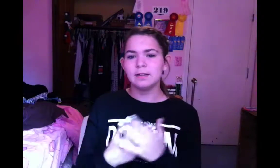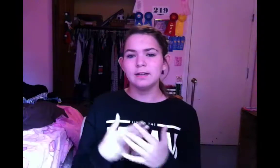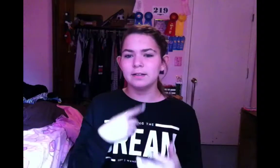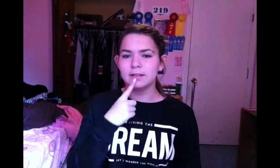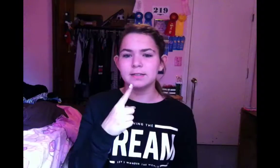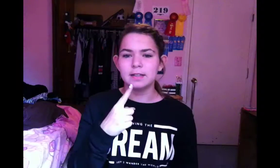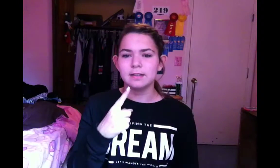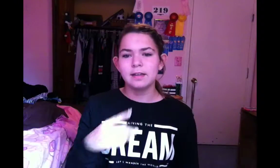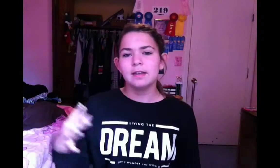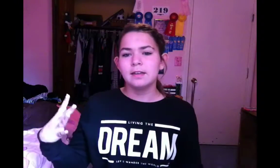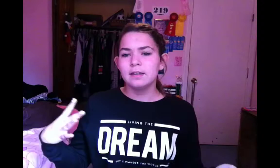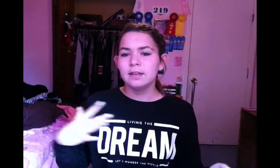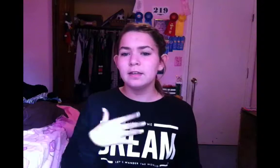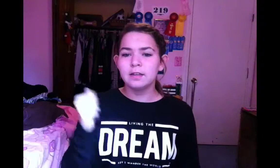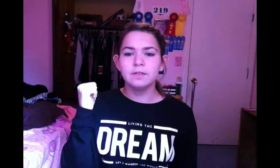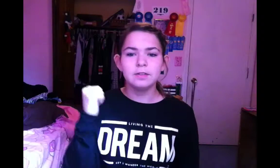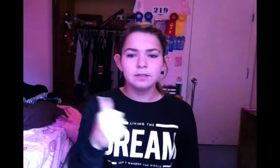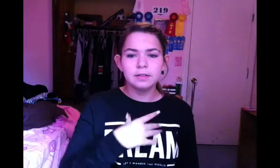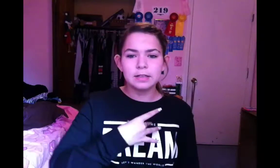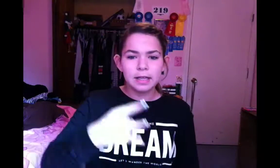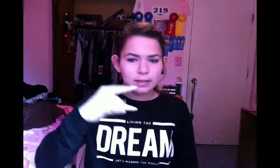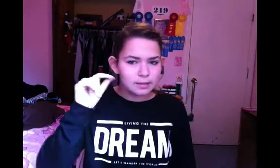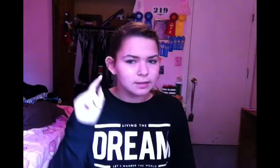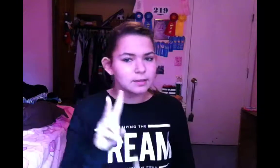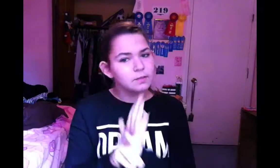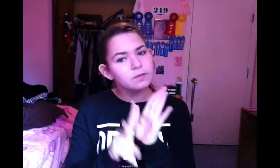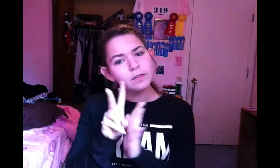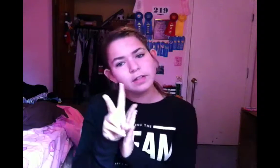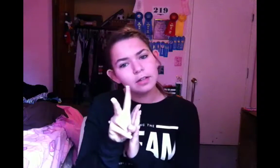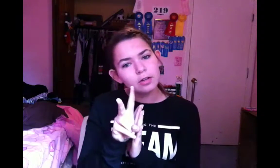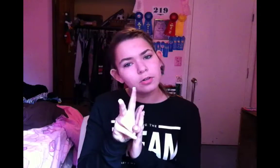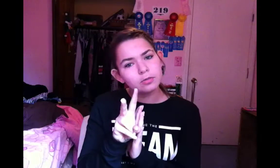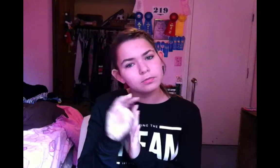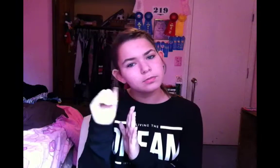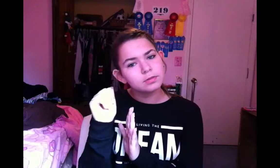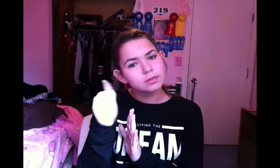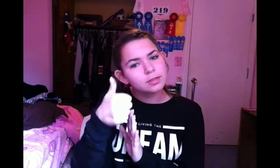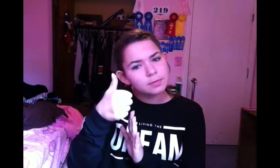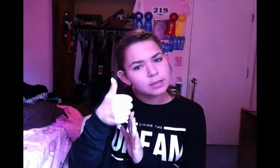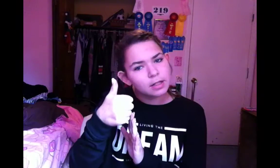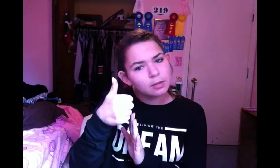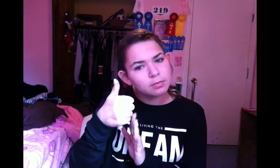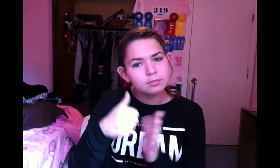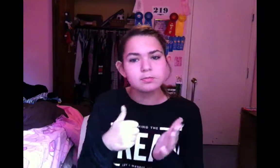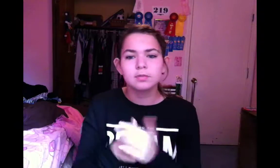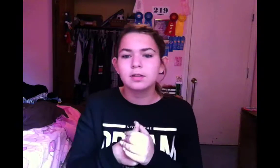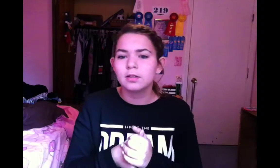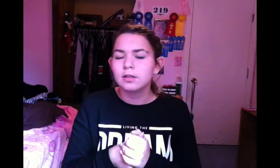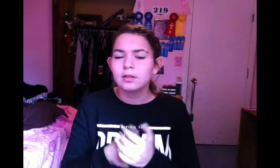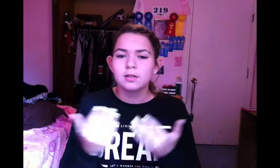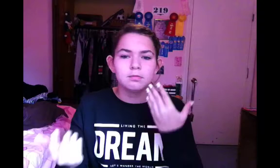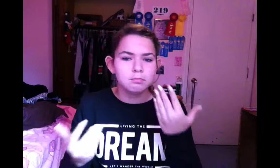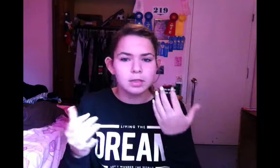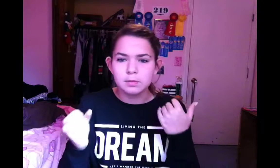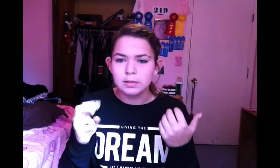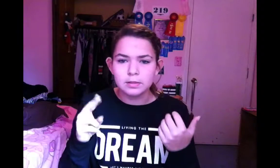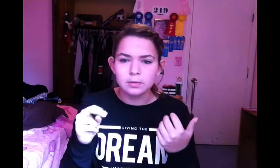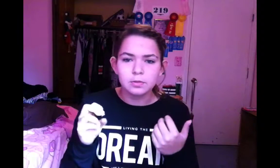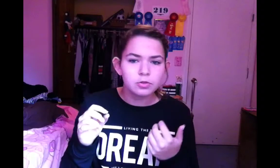I have to say. If you liked this video. Thumbs it up. Maybe subscribe.